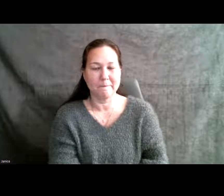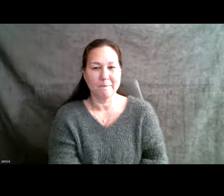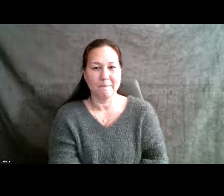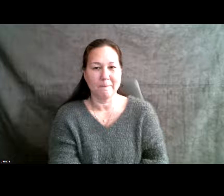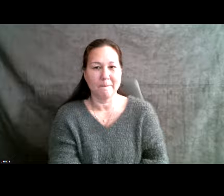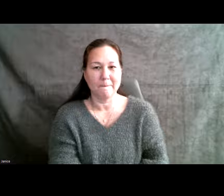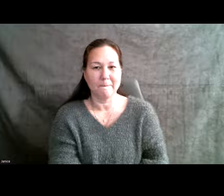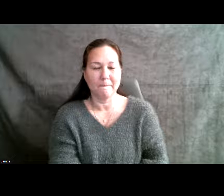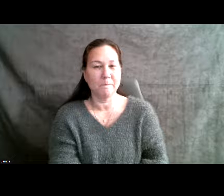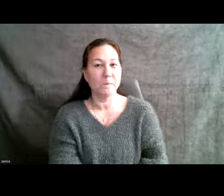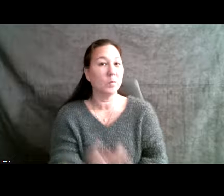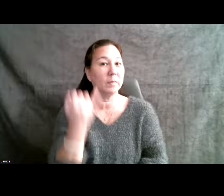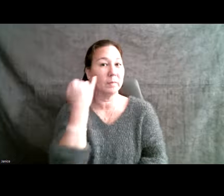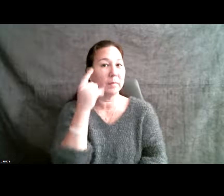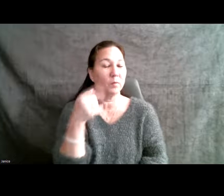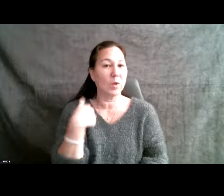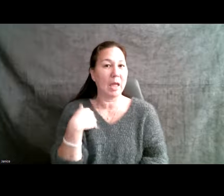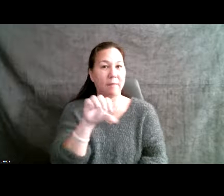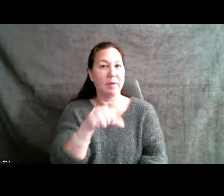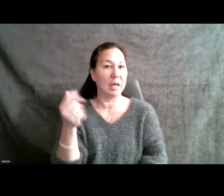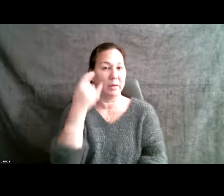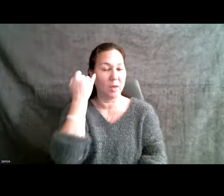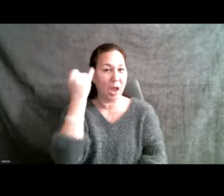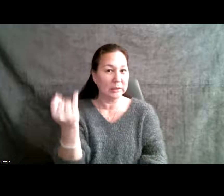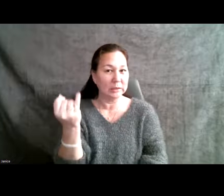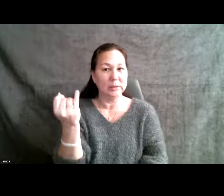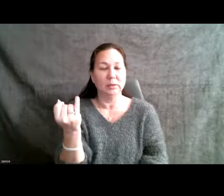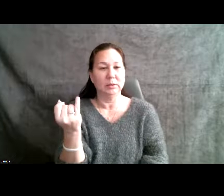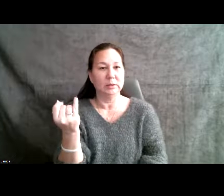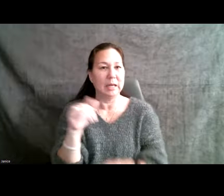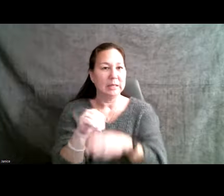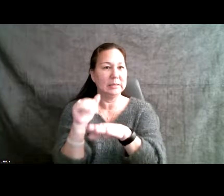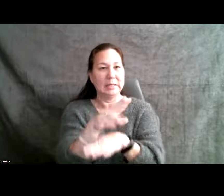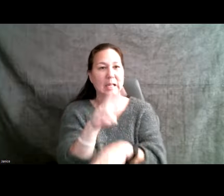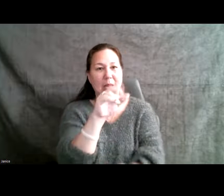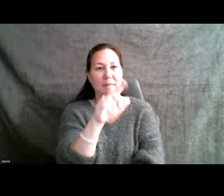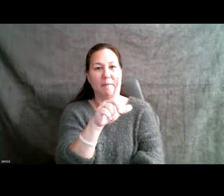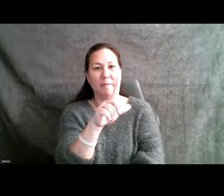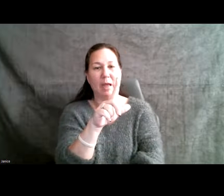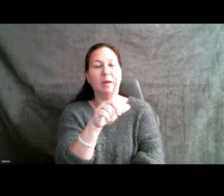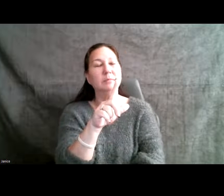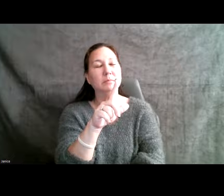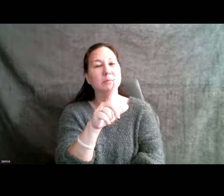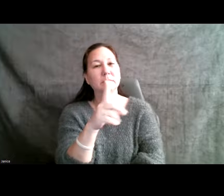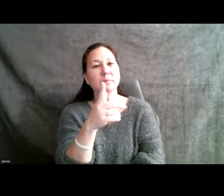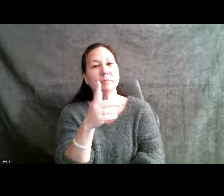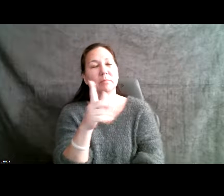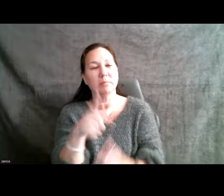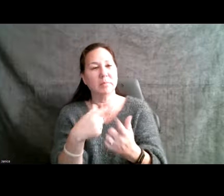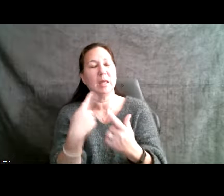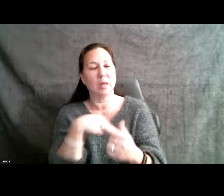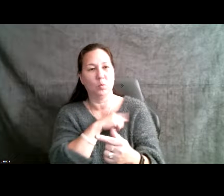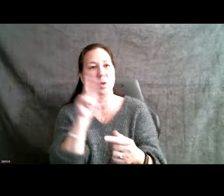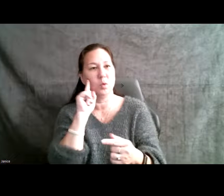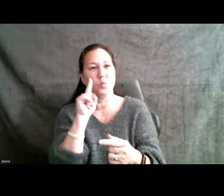If folks have other ideas, please send them in to Val, and we will consolidate these